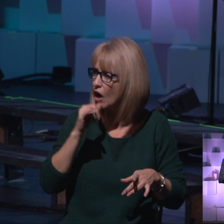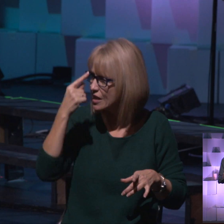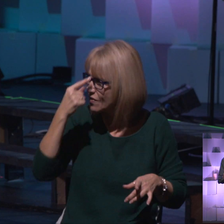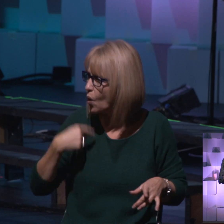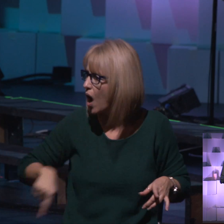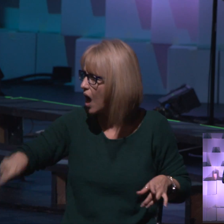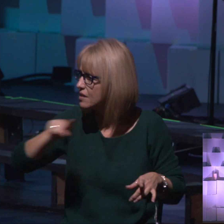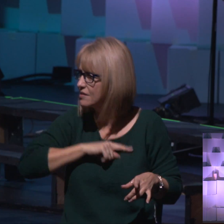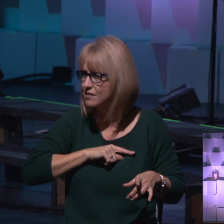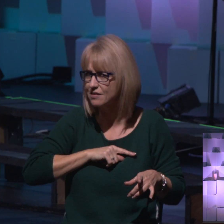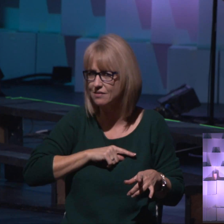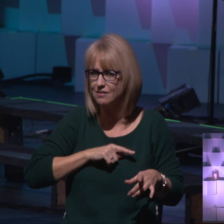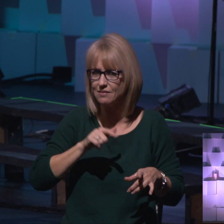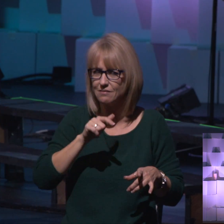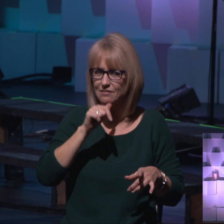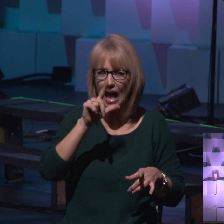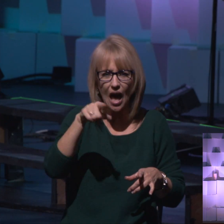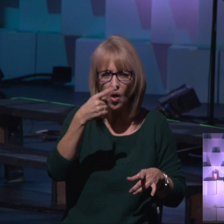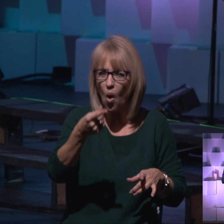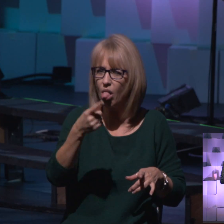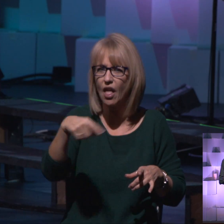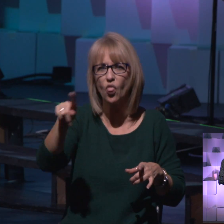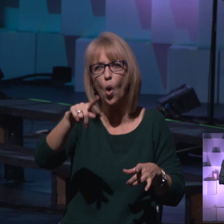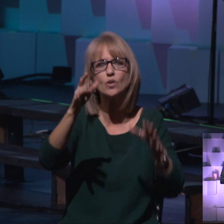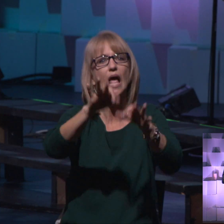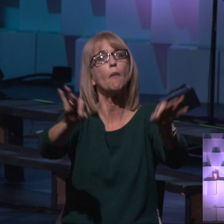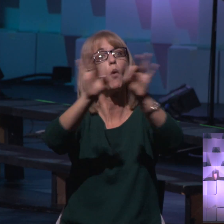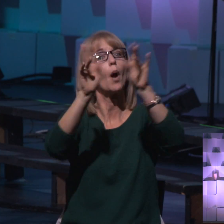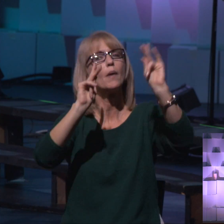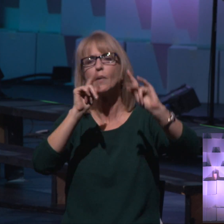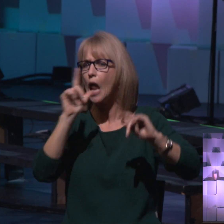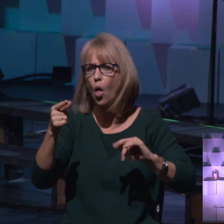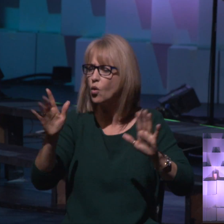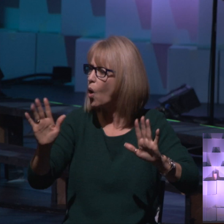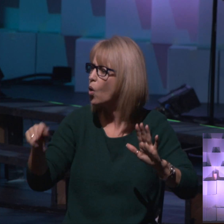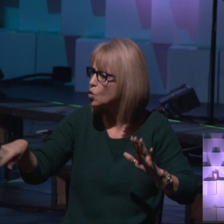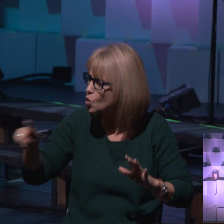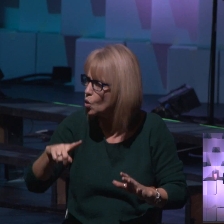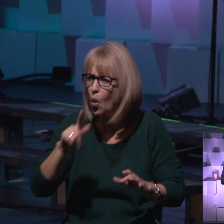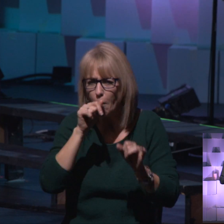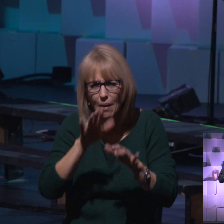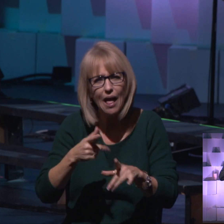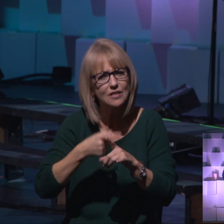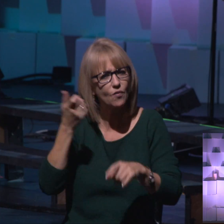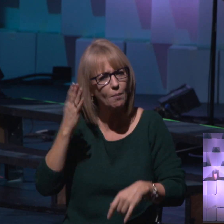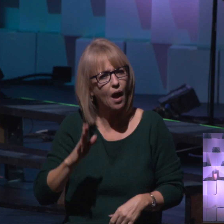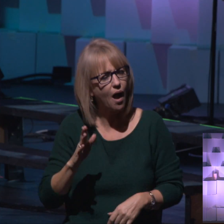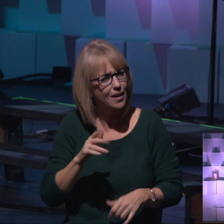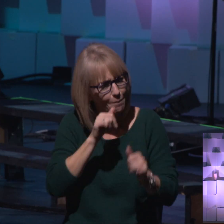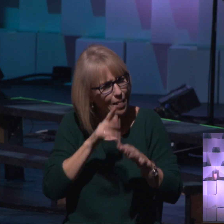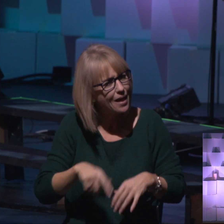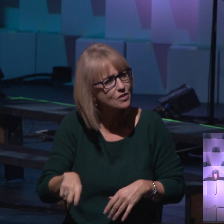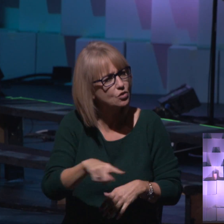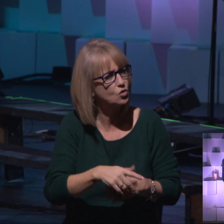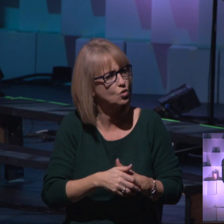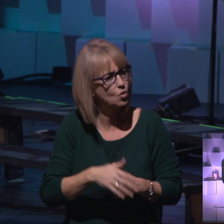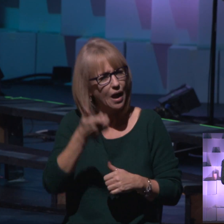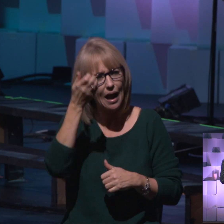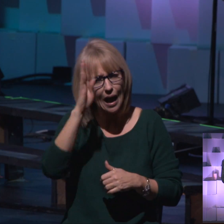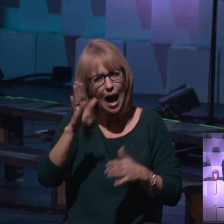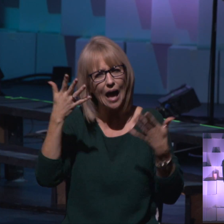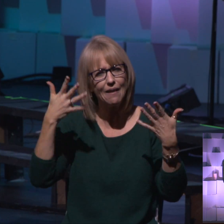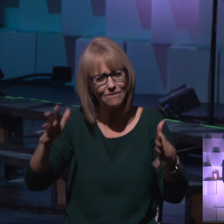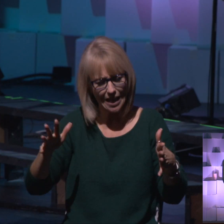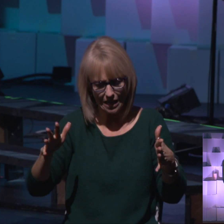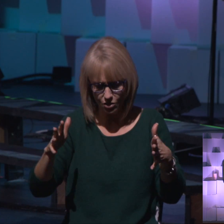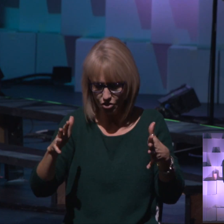us. Saying you are blessed by God. And God has anointed you. That means God has set you apart